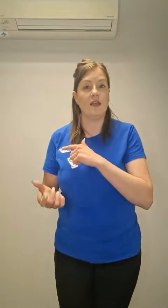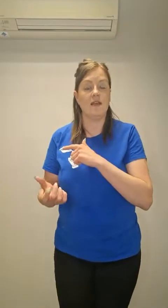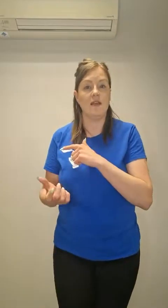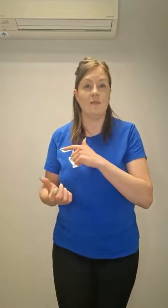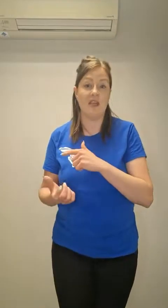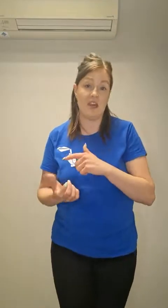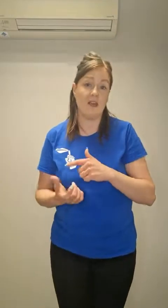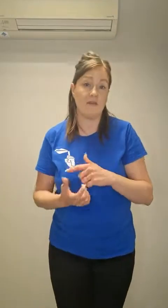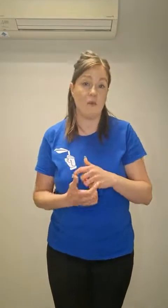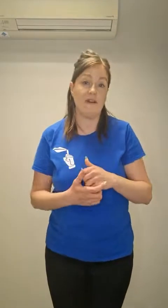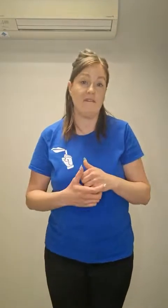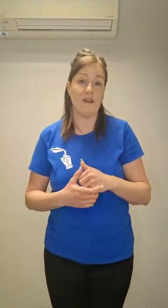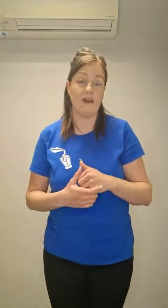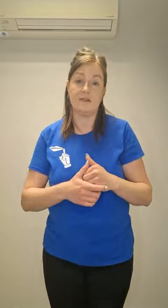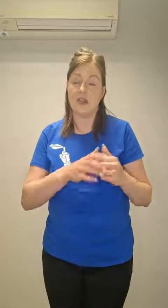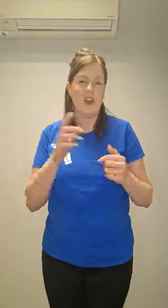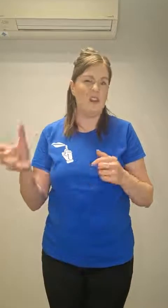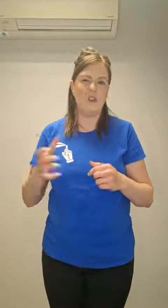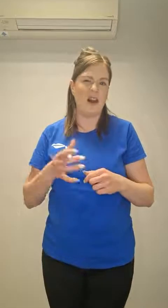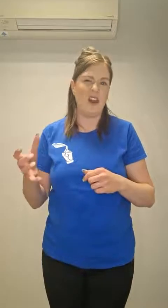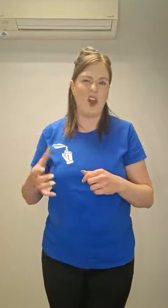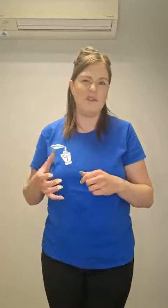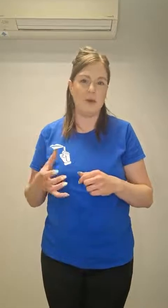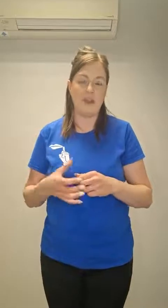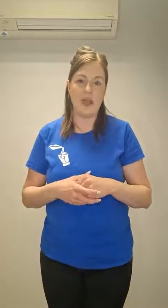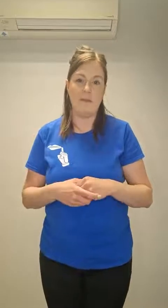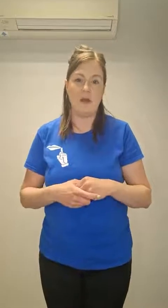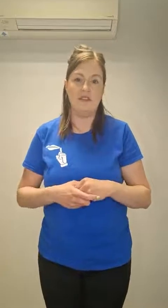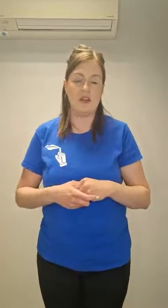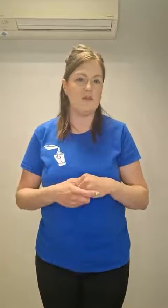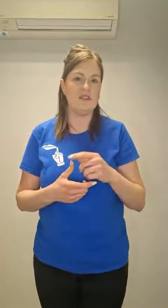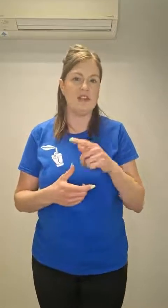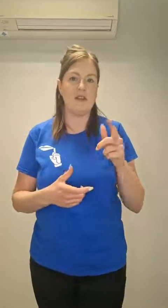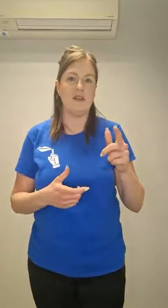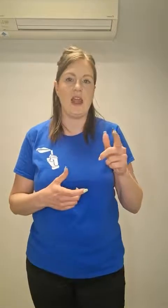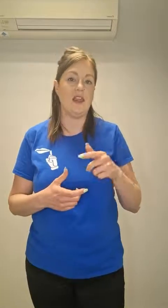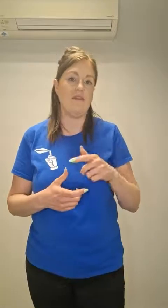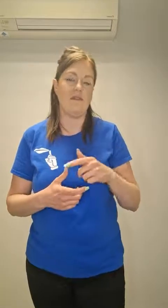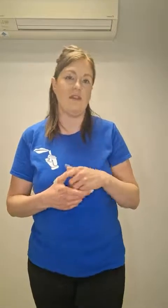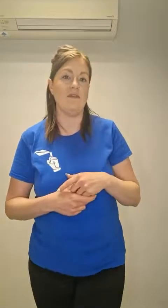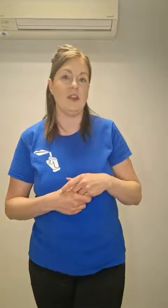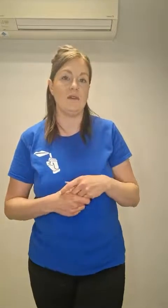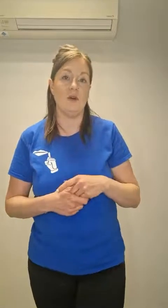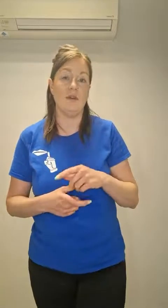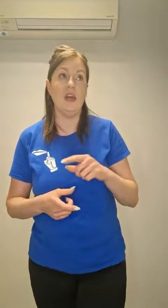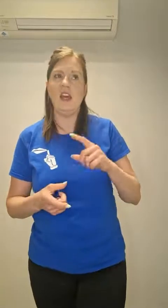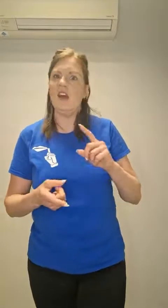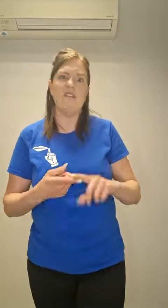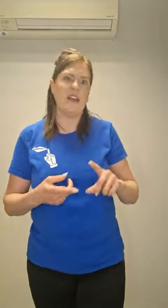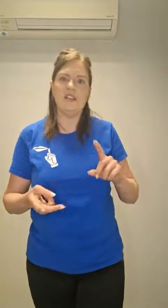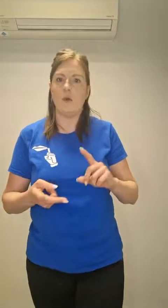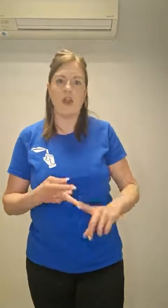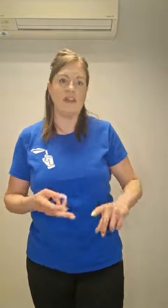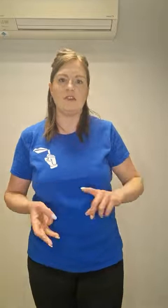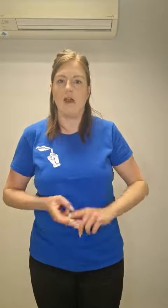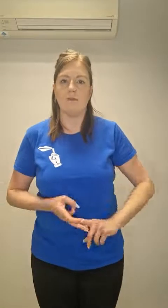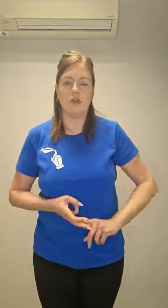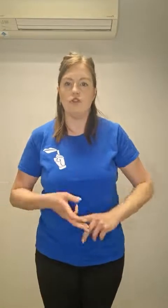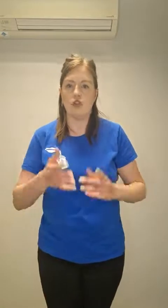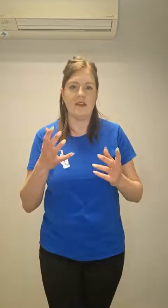in the beginning of all of our videos from our lives that we keep posting, if you've seen any of our other videos on Facebook, Instagram, YouTube,